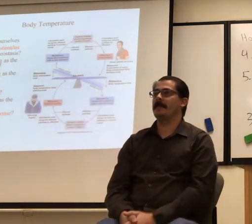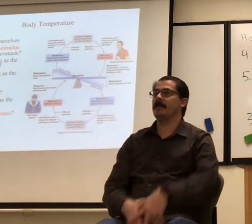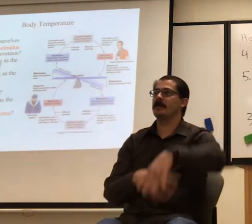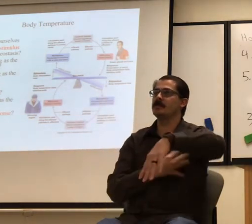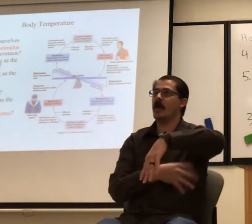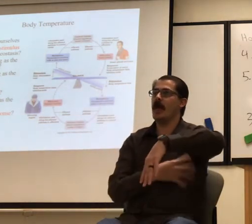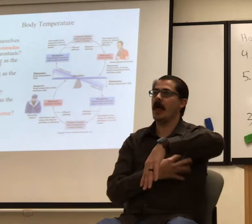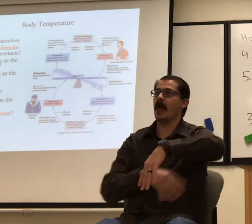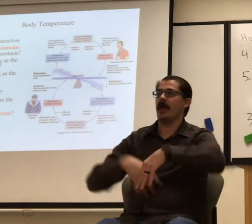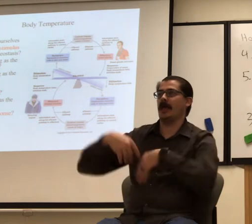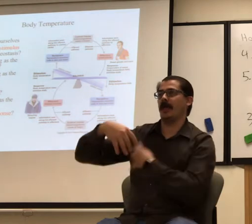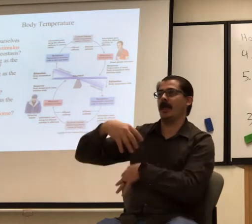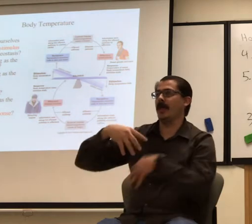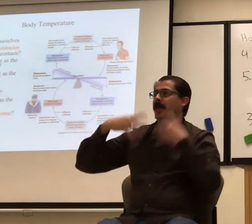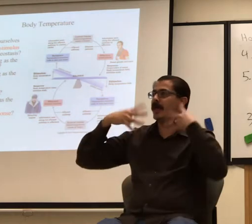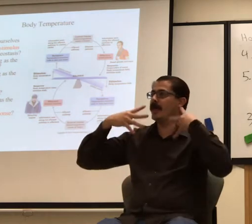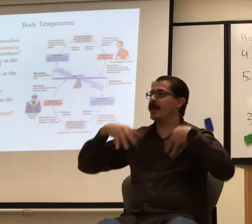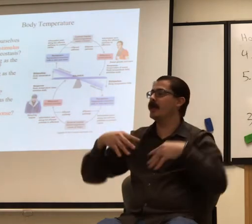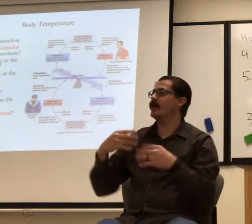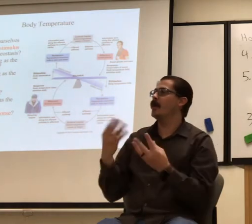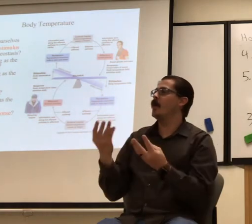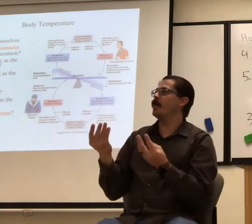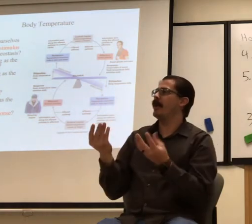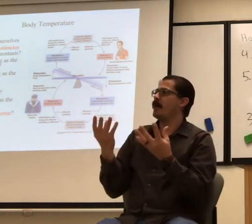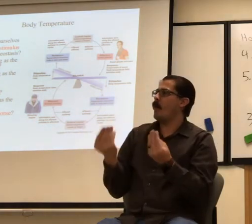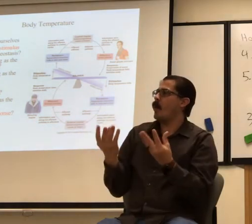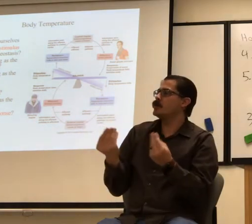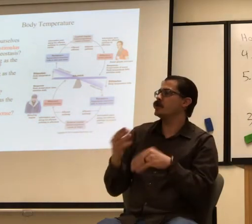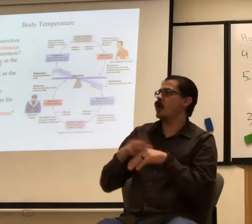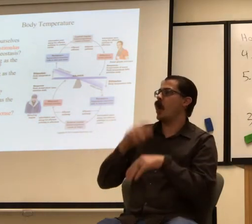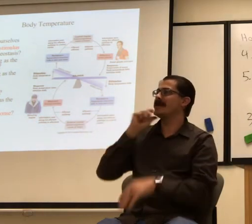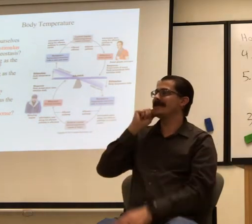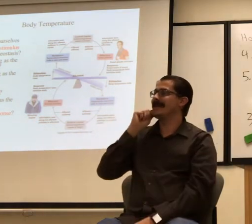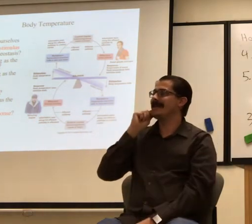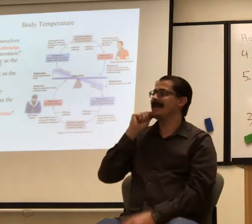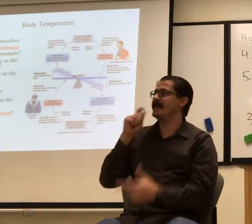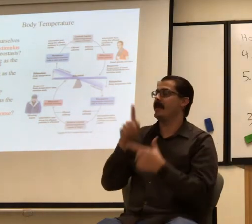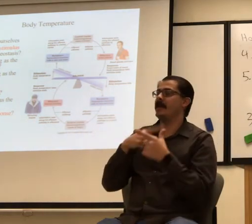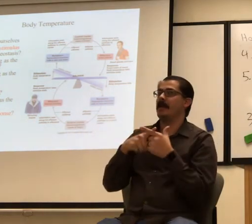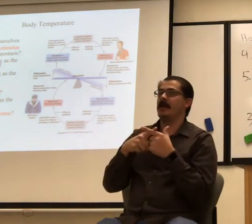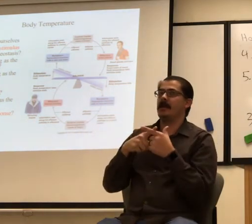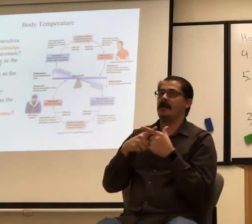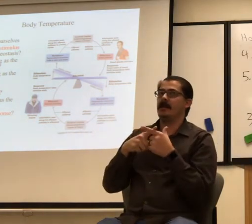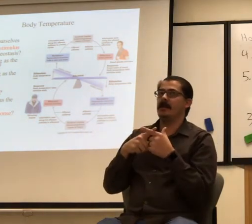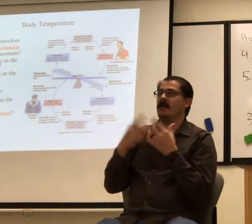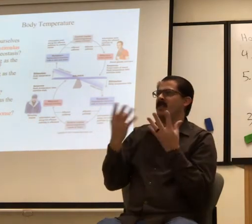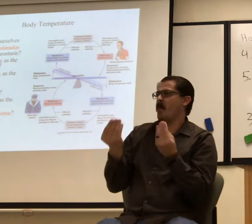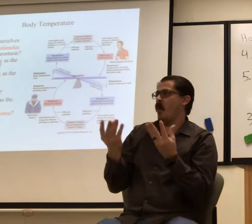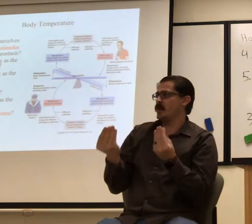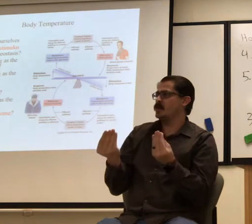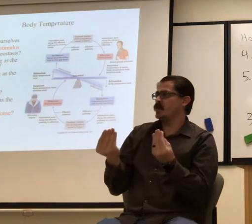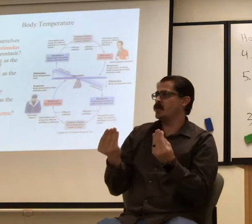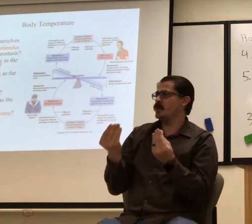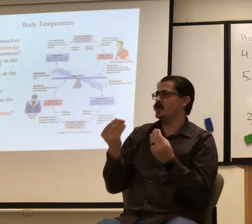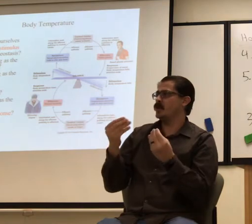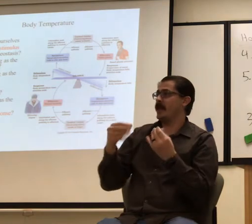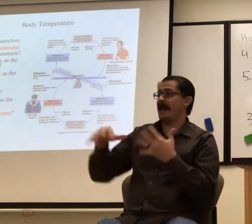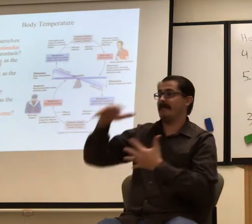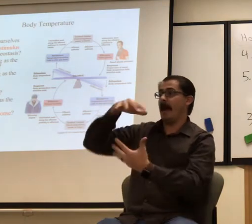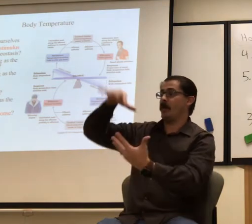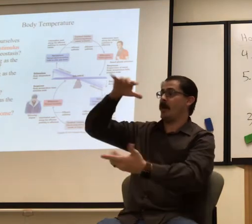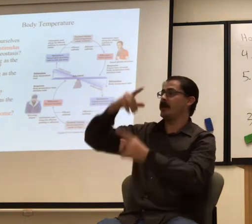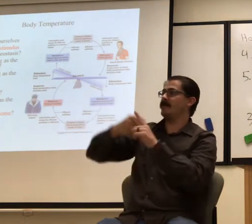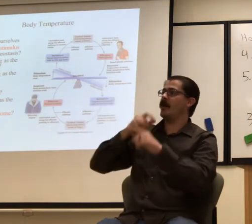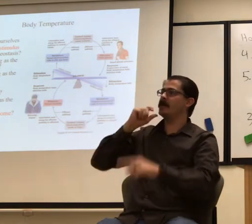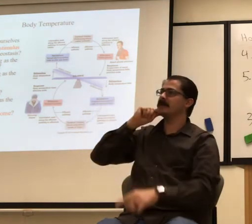Sweat glands, you sweat, you put moisture on skin. The skin, the moisture evaporates from the skin